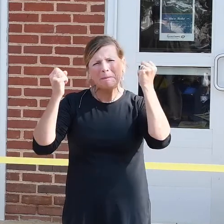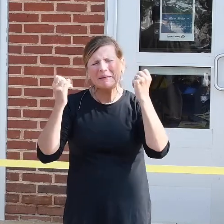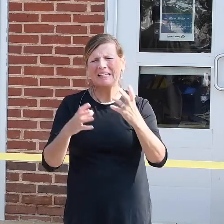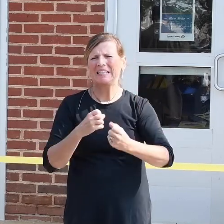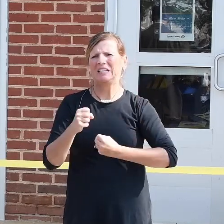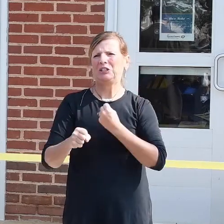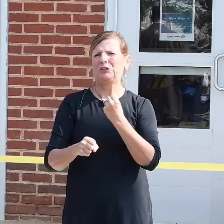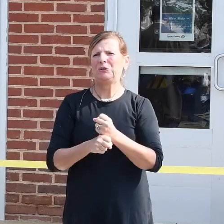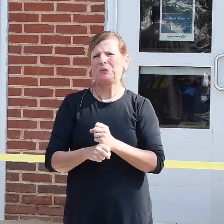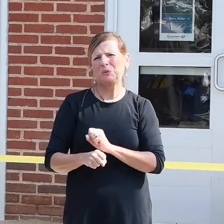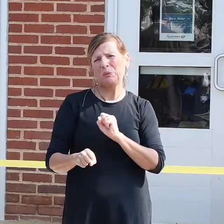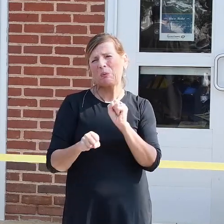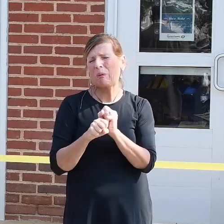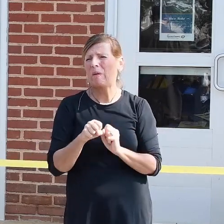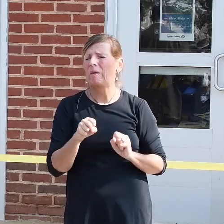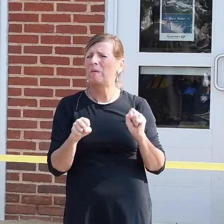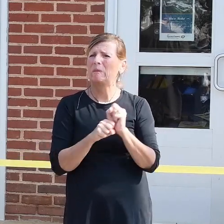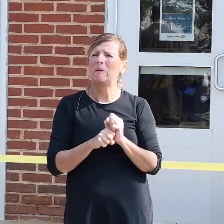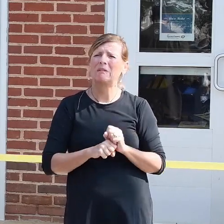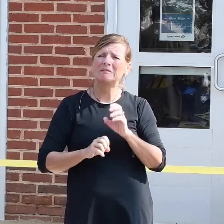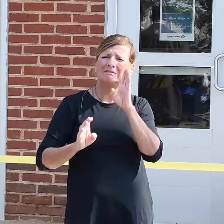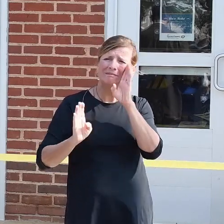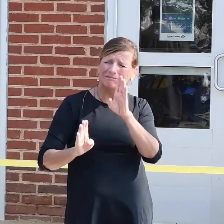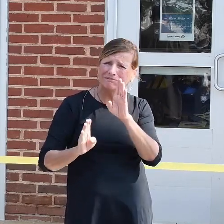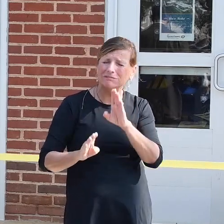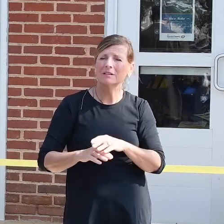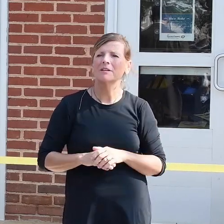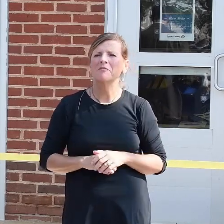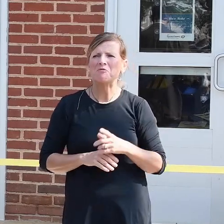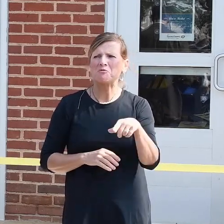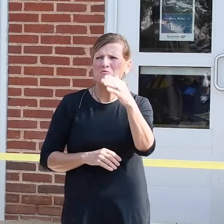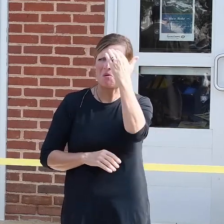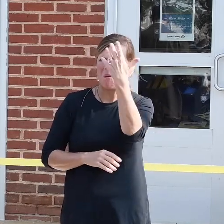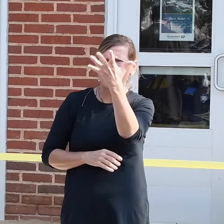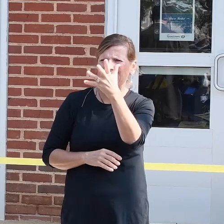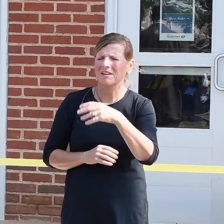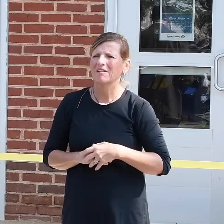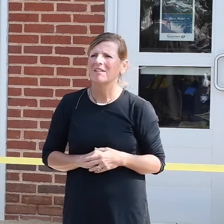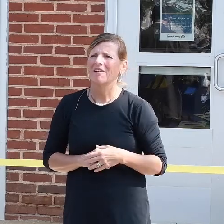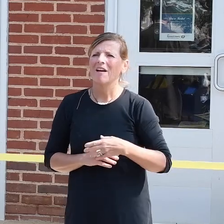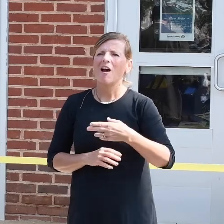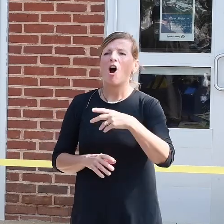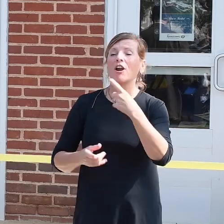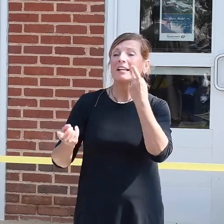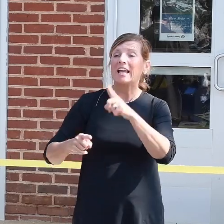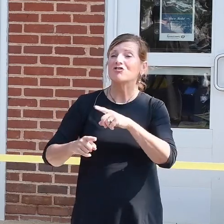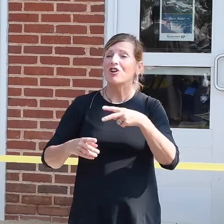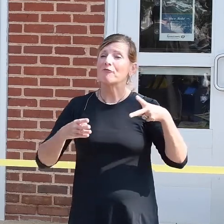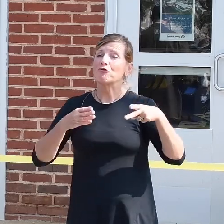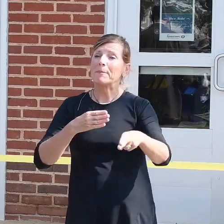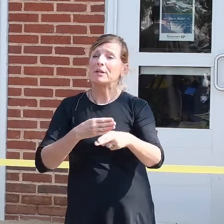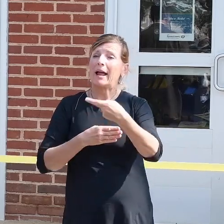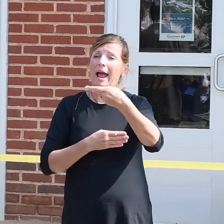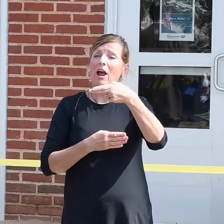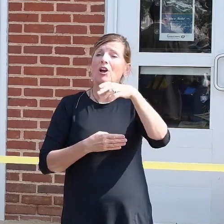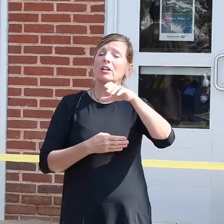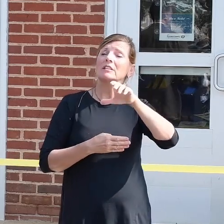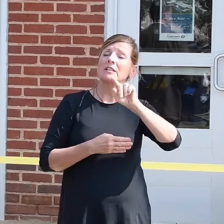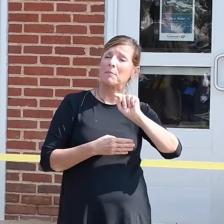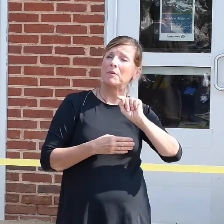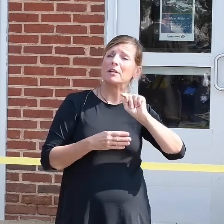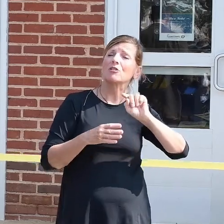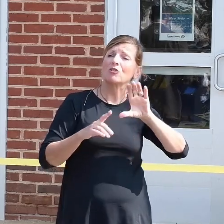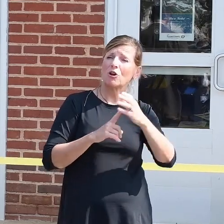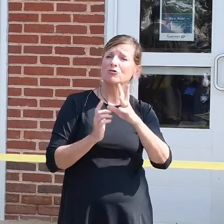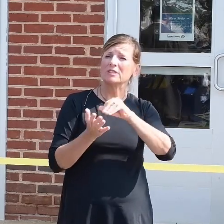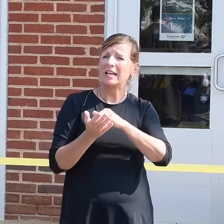of attention and focus, as you know. On the occasion of its Harriet Tubman Cultural Center ribbon-cutting ceremony in commemoration